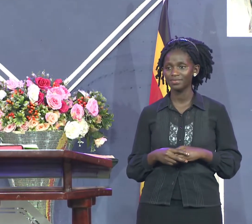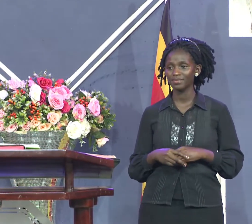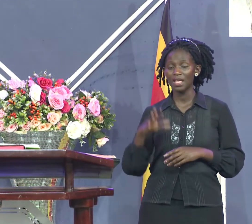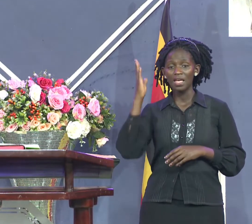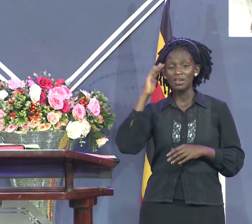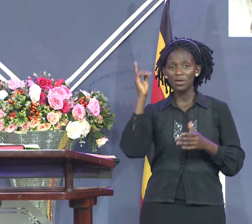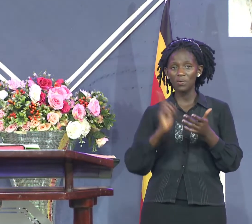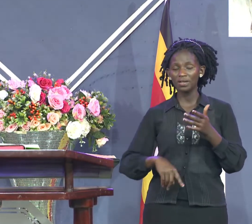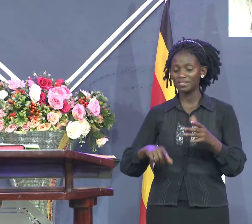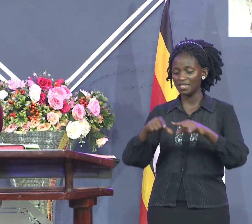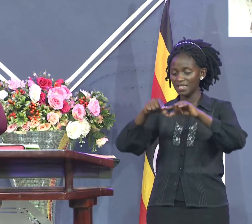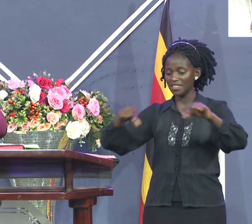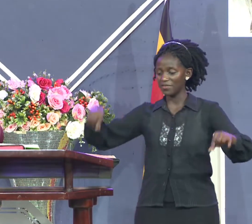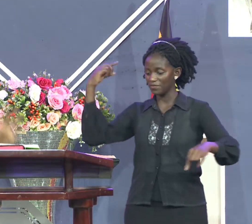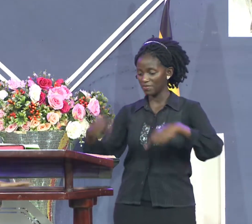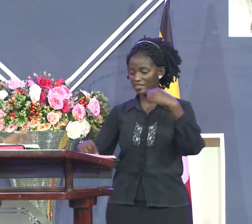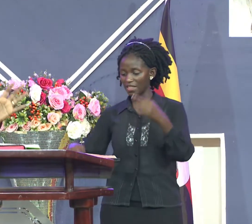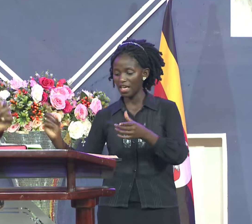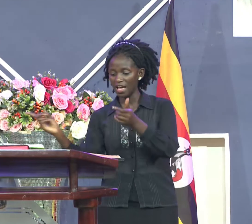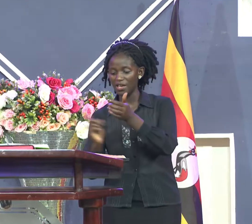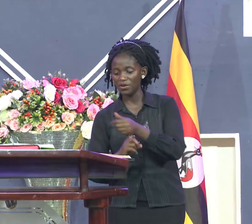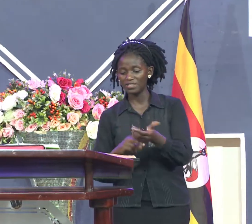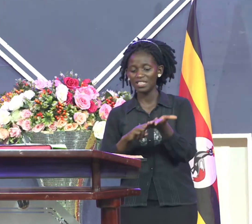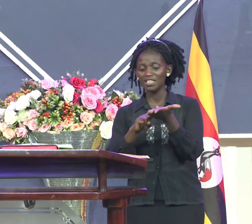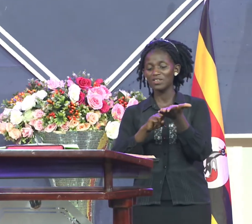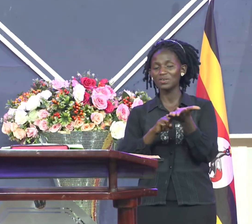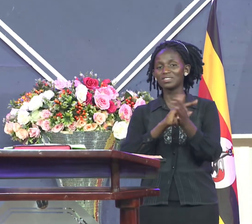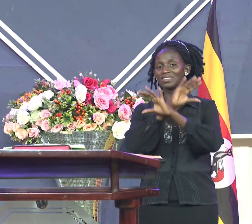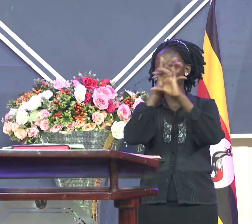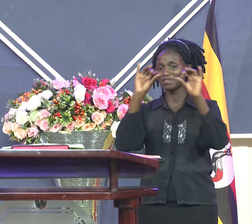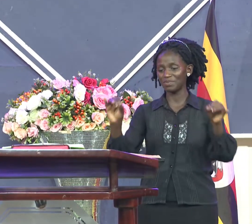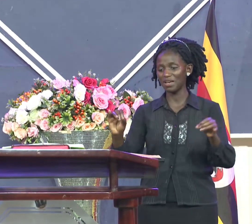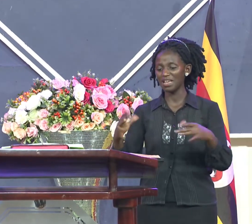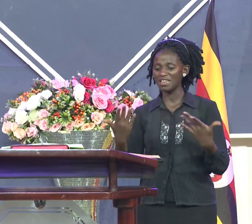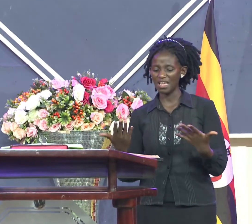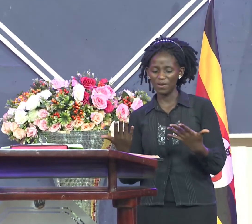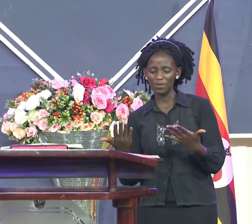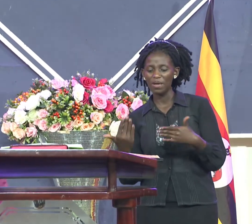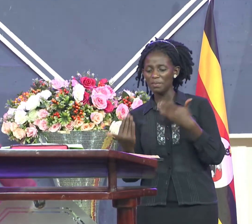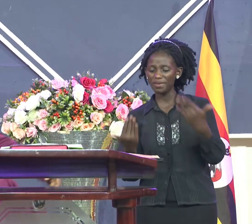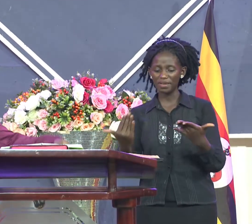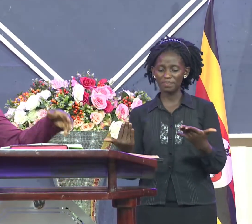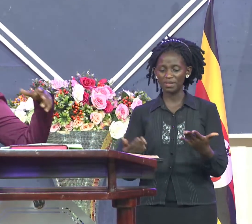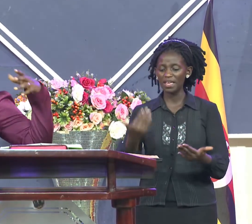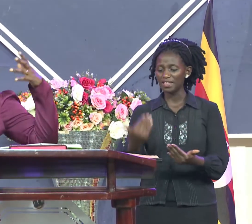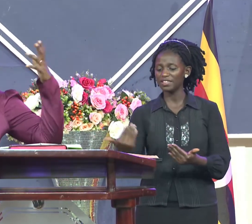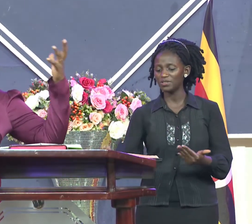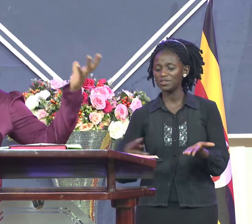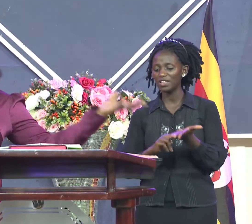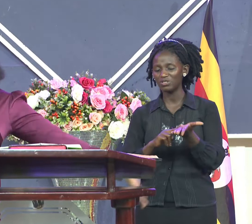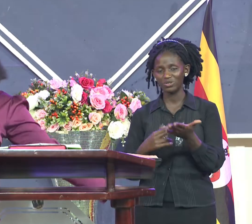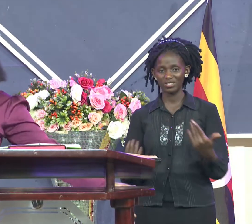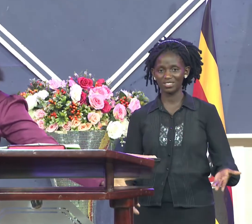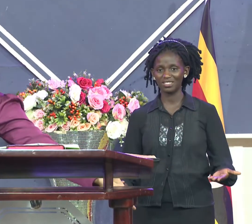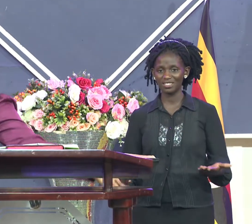kati emboko gye nagula ku balaalo tekyakola. Now I got to know that now the rod I had bought from the cattle keepers couldn't